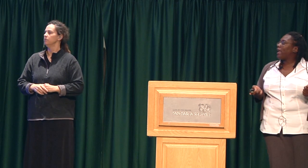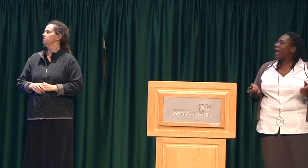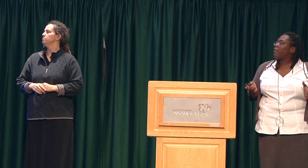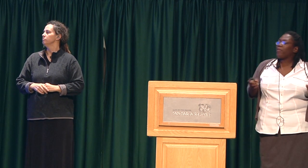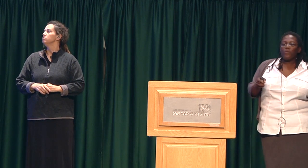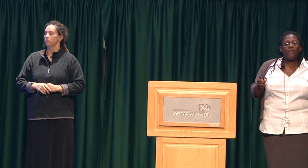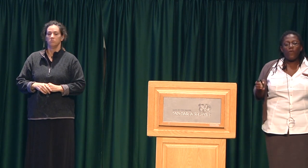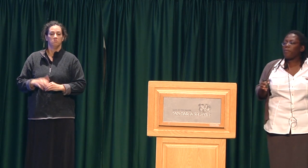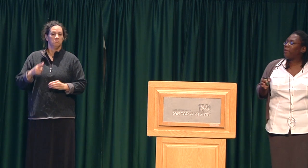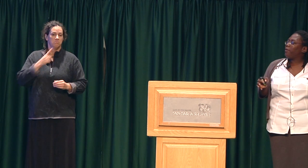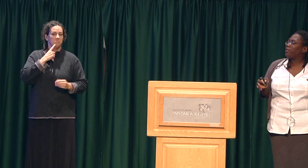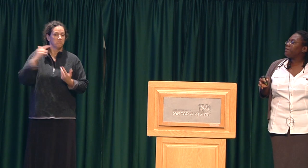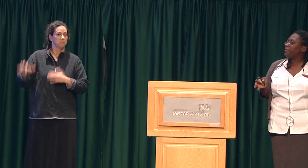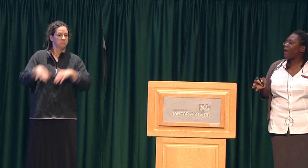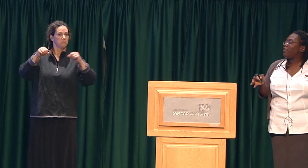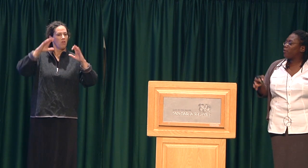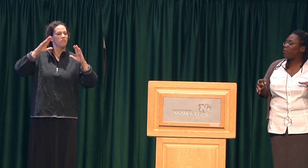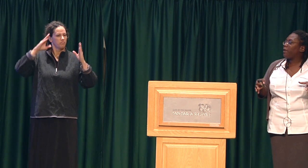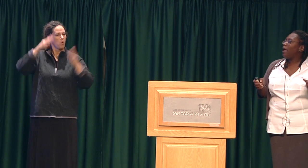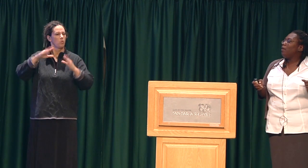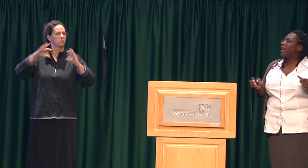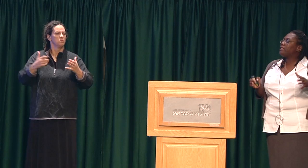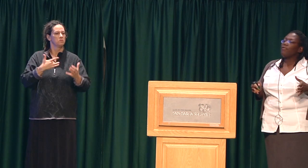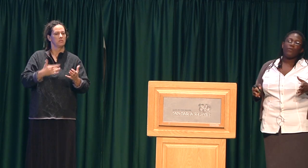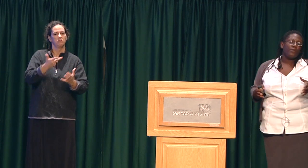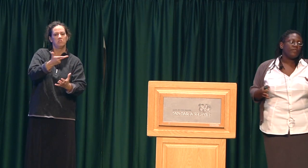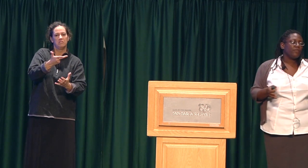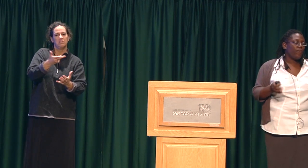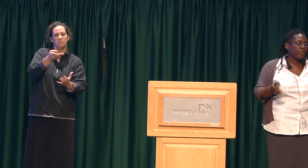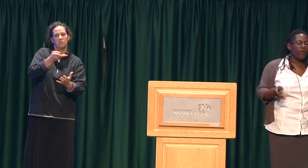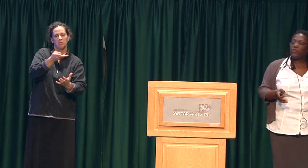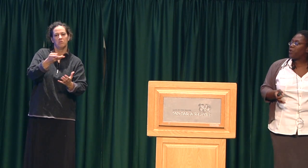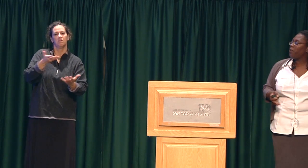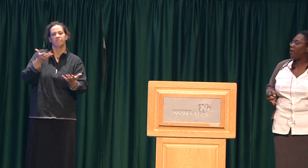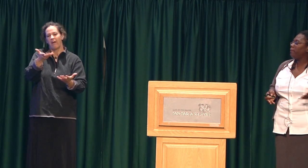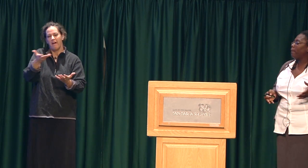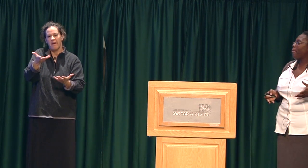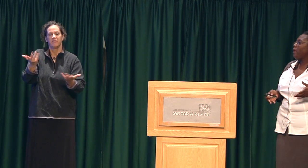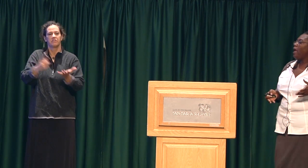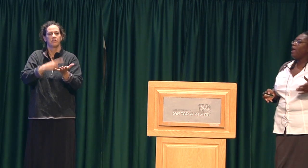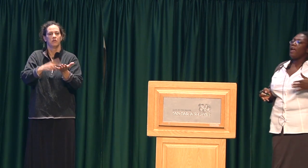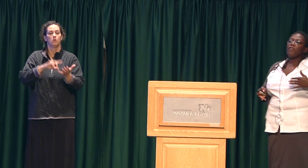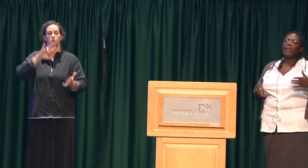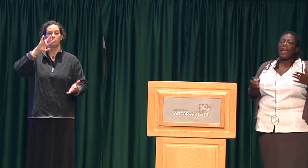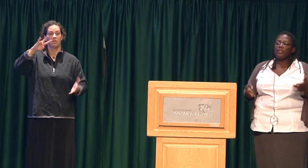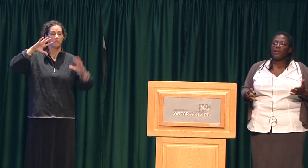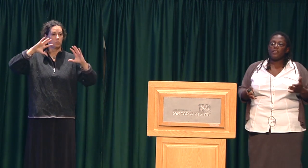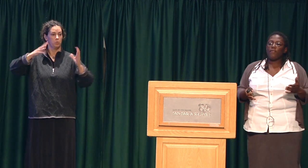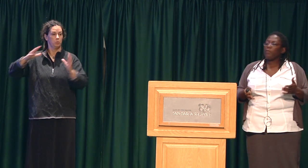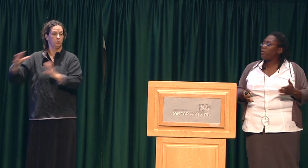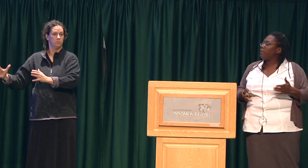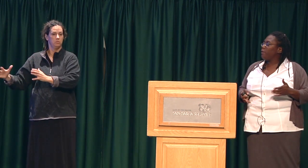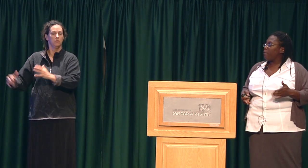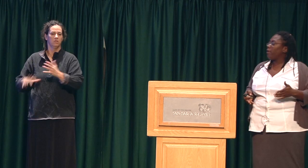where we had about 3 to 4 people, sometimes 5 in a group. We had 7 groups for a total of 21. And everybody had to